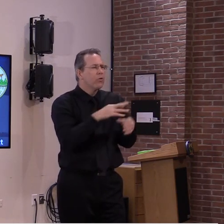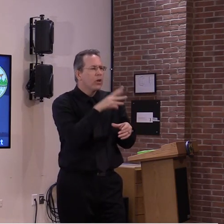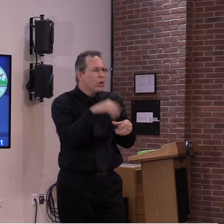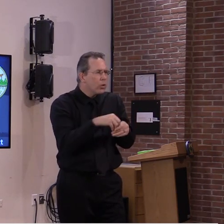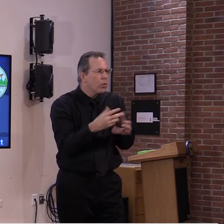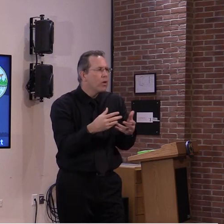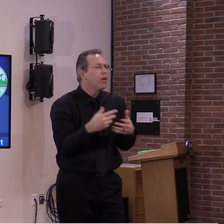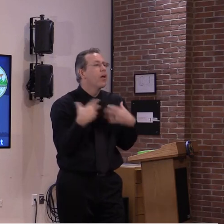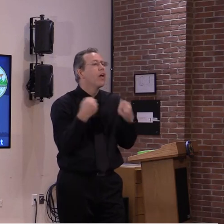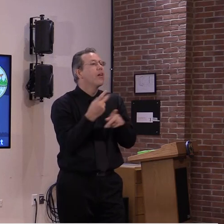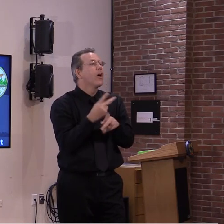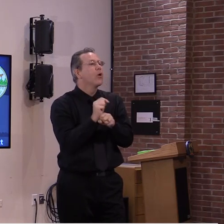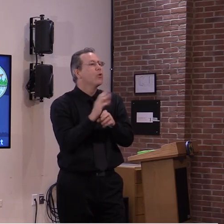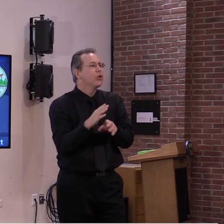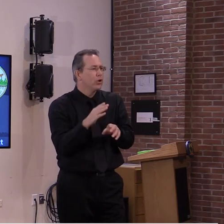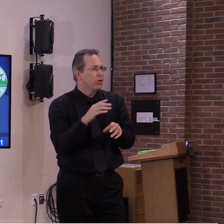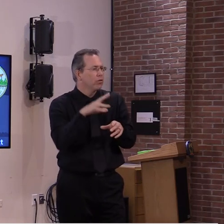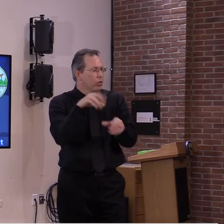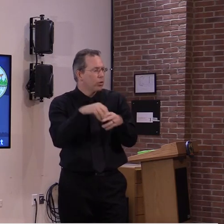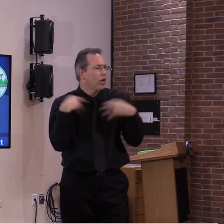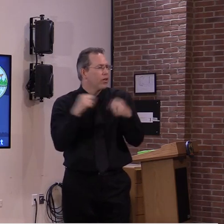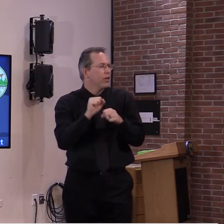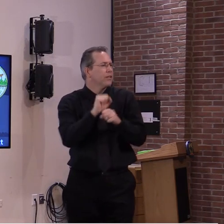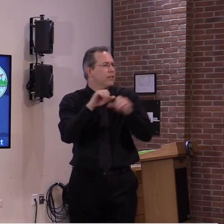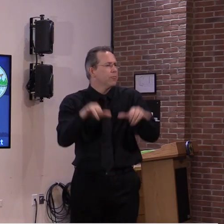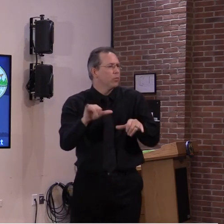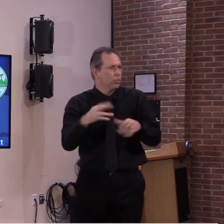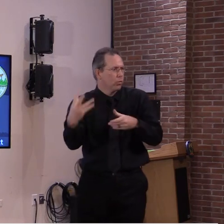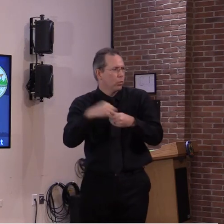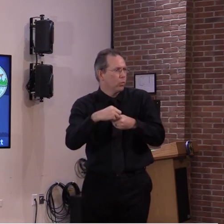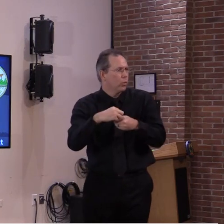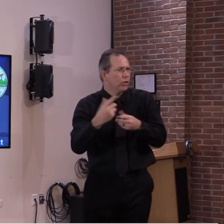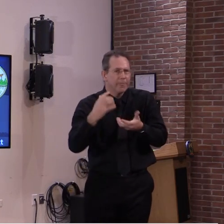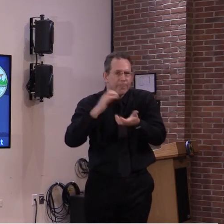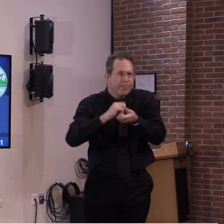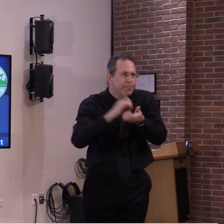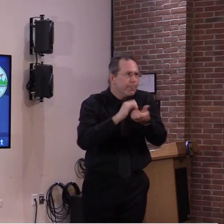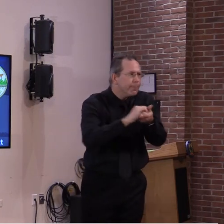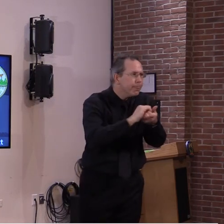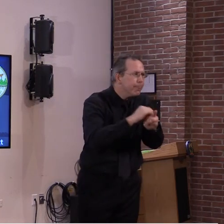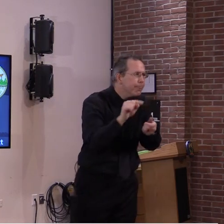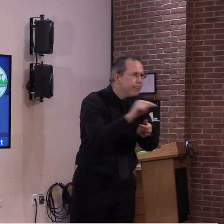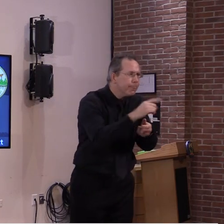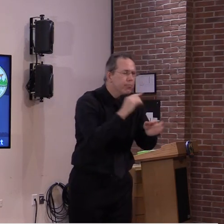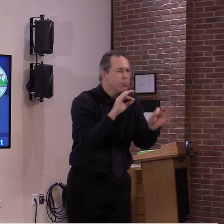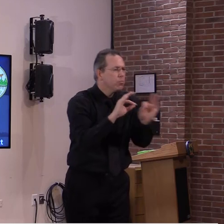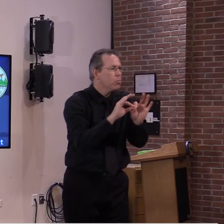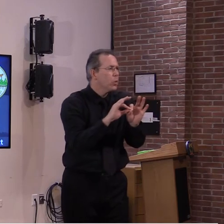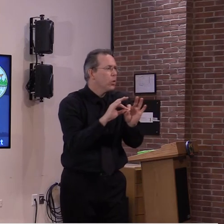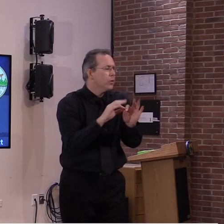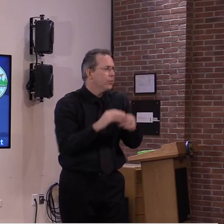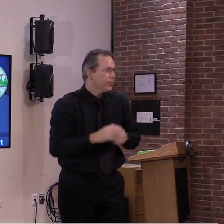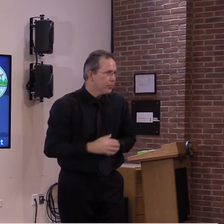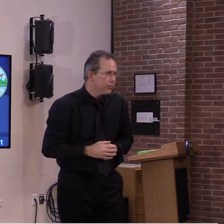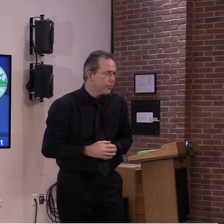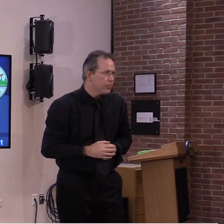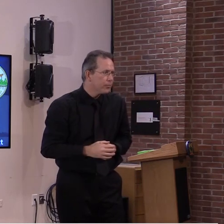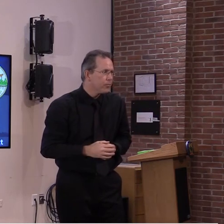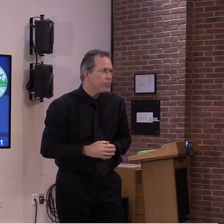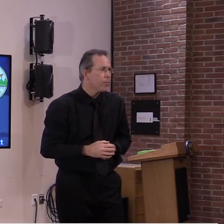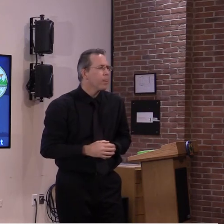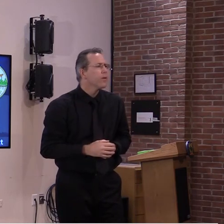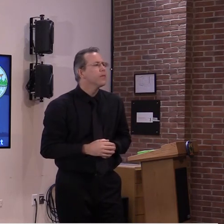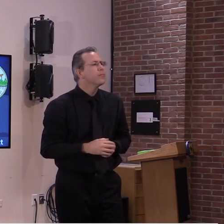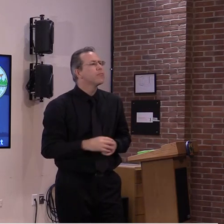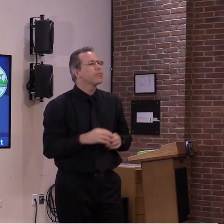partner, includes the pharmacies as important partners, but then begins to really build on our success in the testing enterprise and